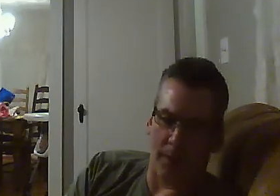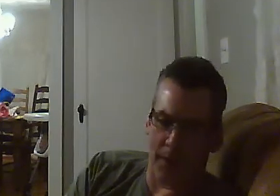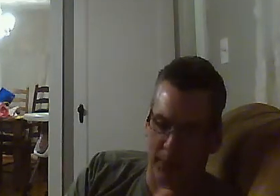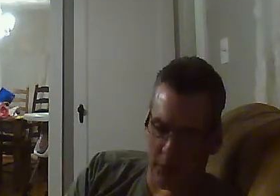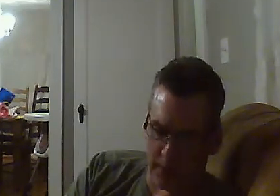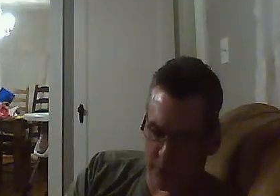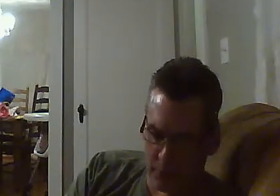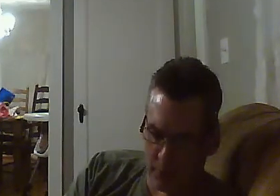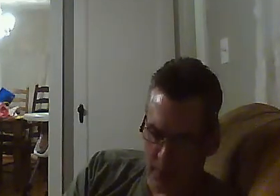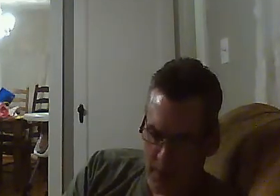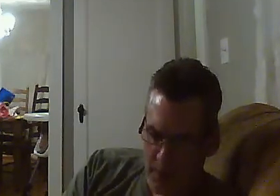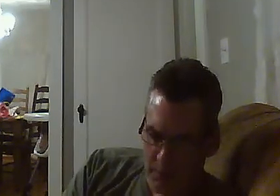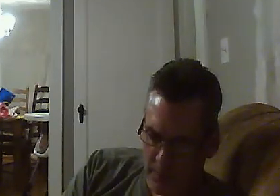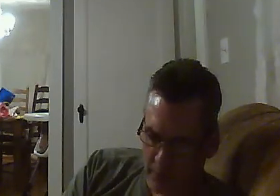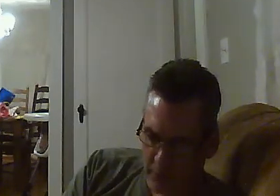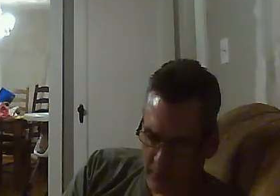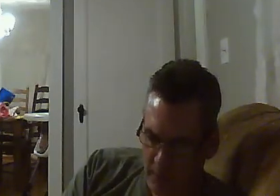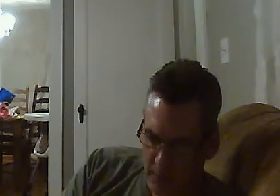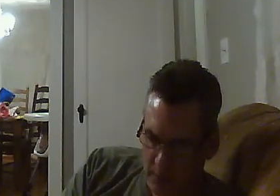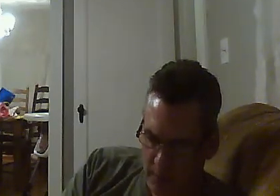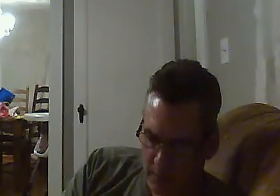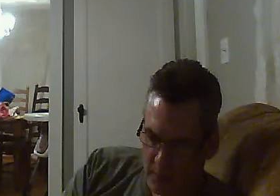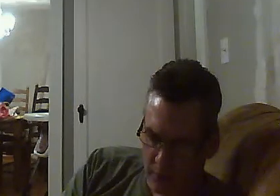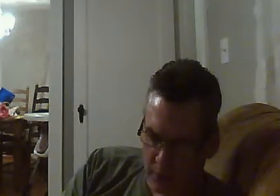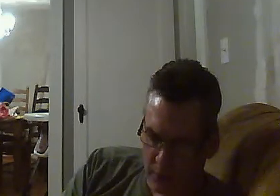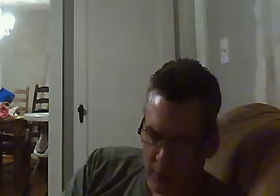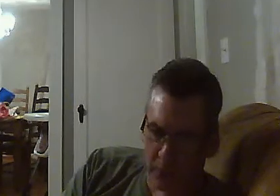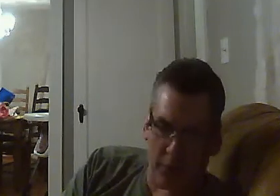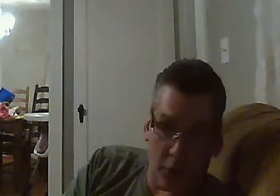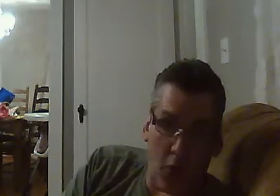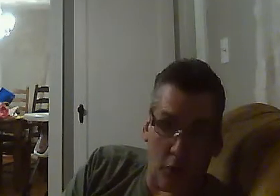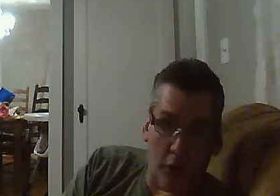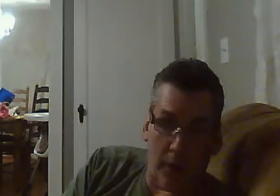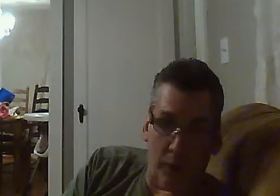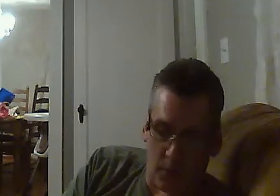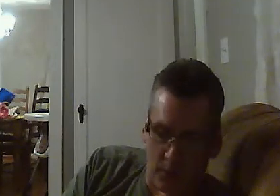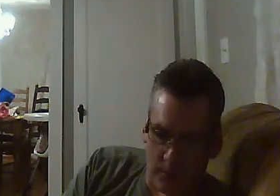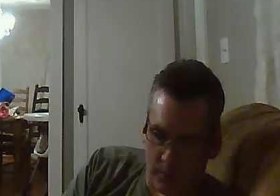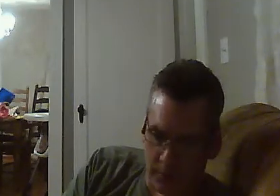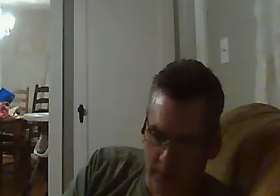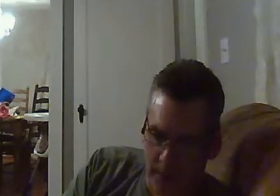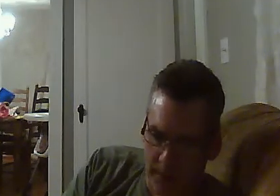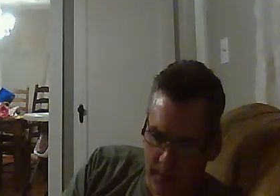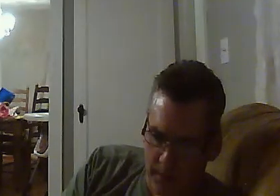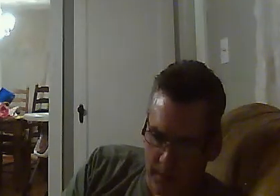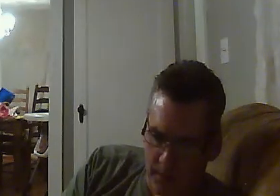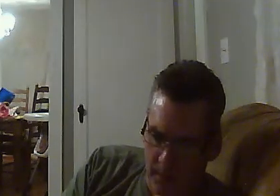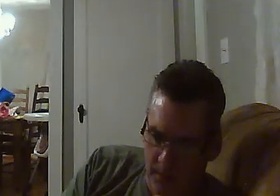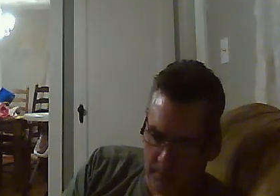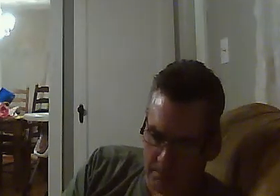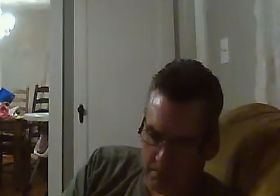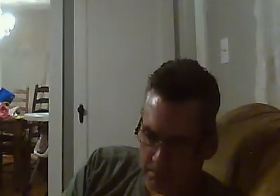automatic transformer. Makes it's an auto transformer. Okay.